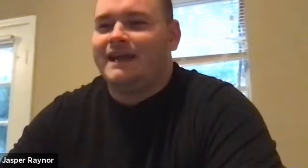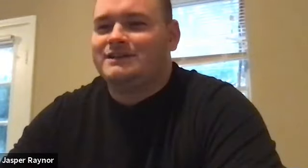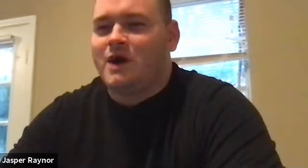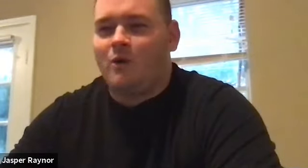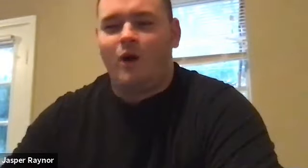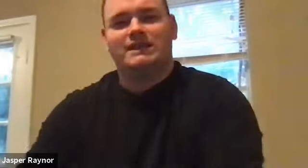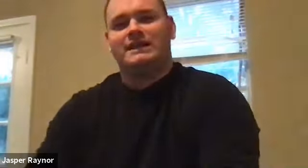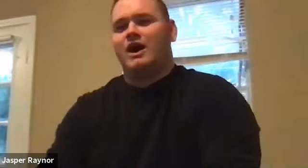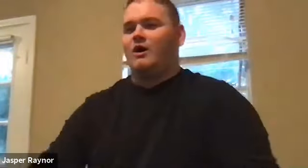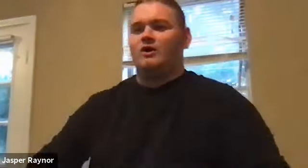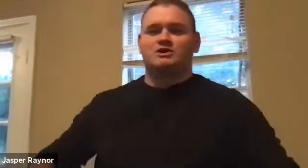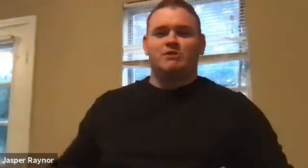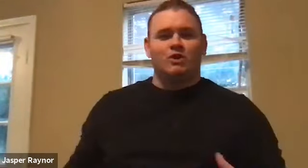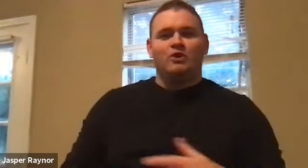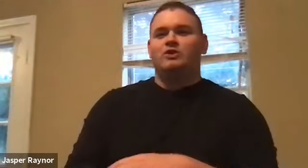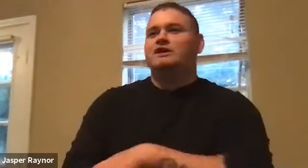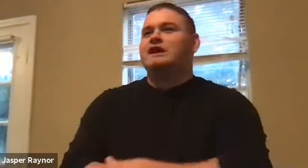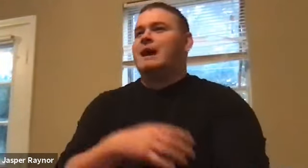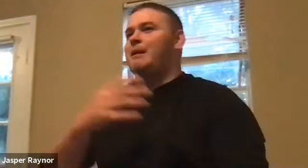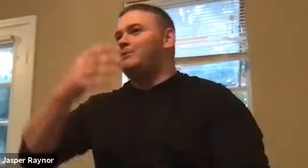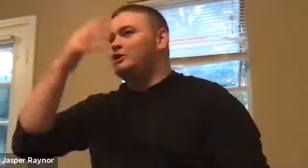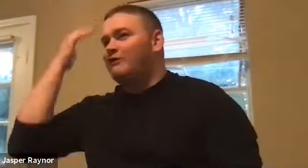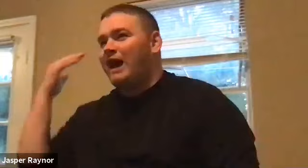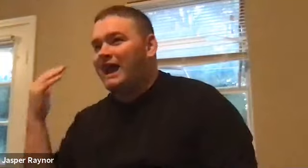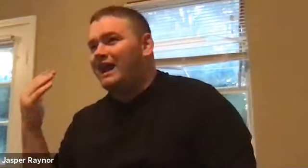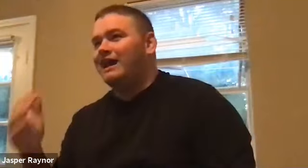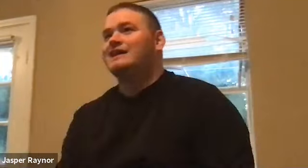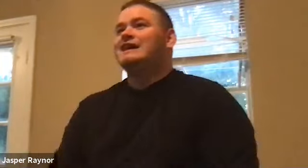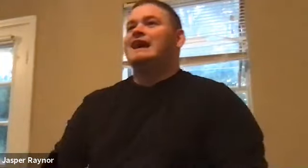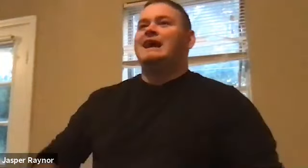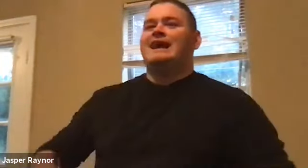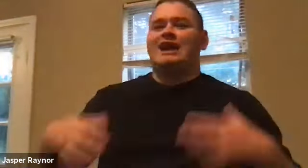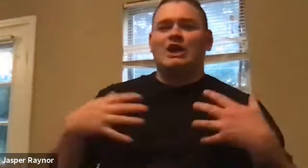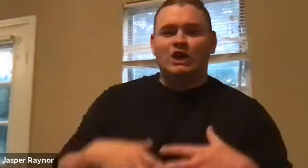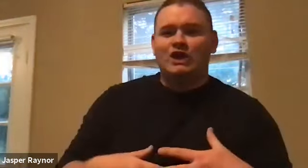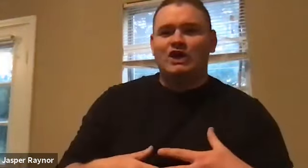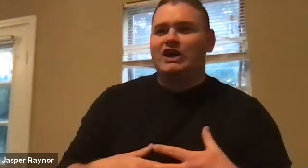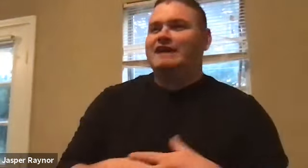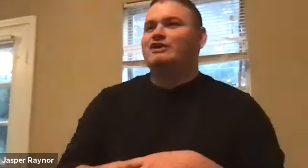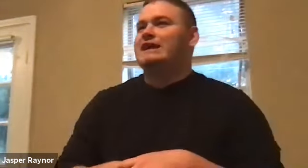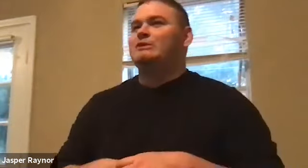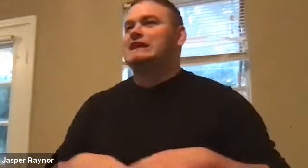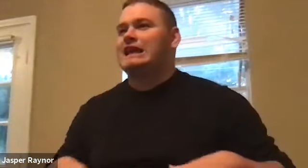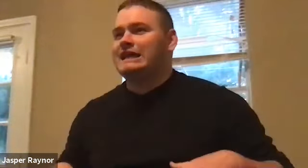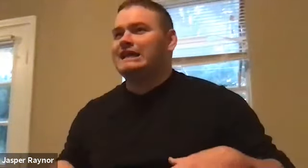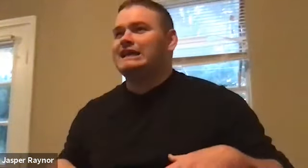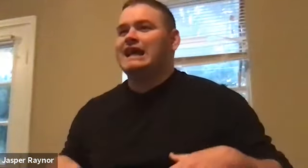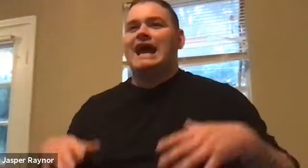And so I walked in all smooth, had my beautiful hair, and I looked good. Everything was clean, had a